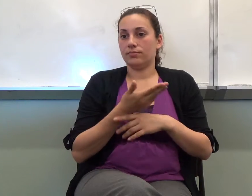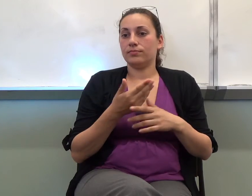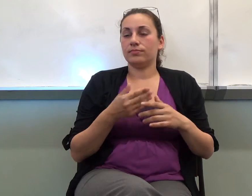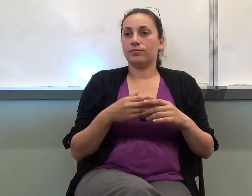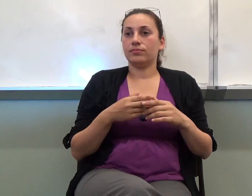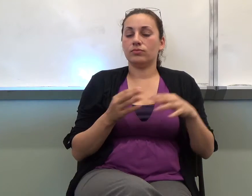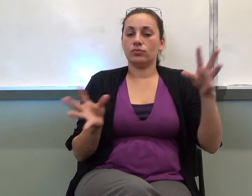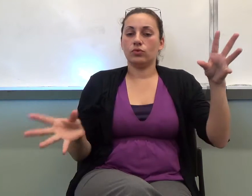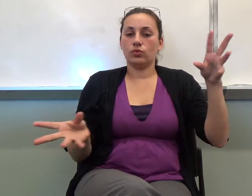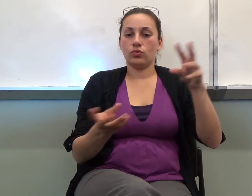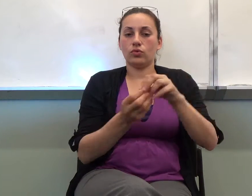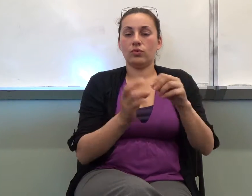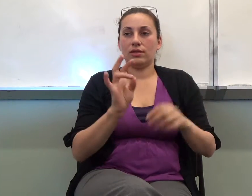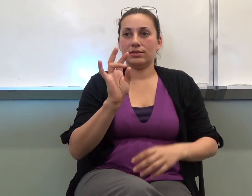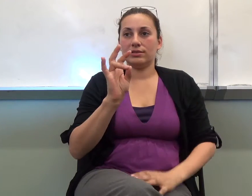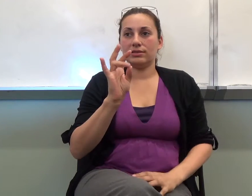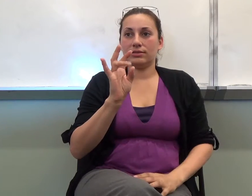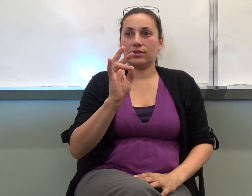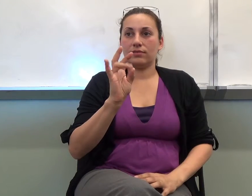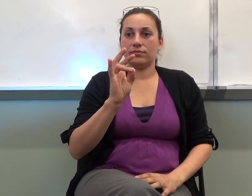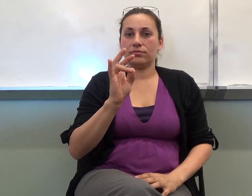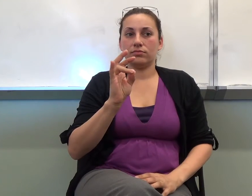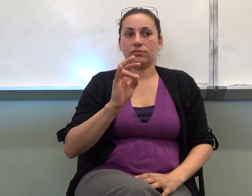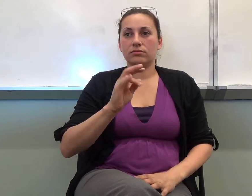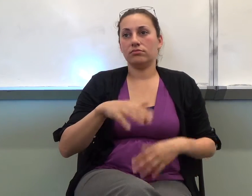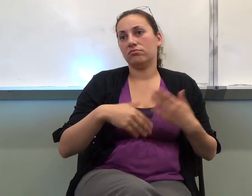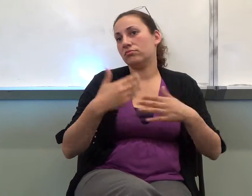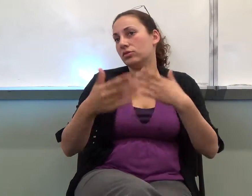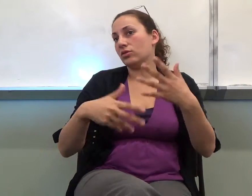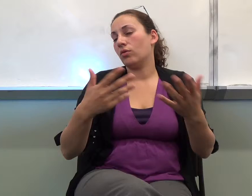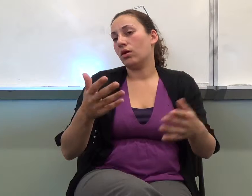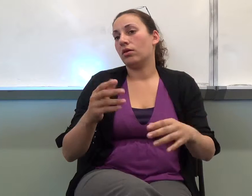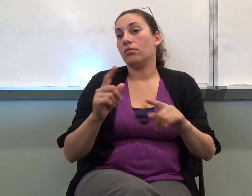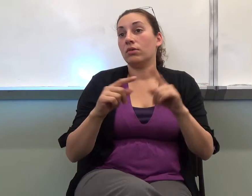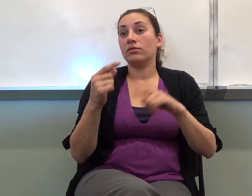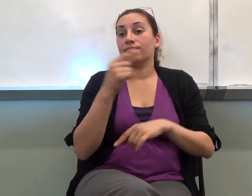of 7 in this class interval, and so forth. This is the big one.